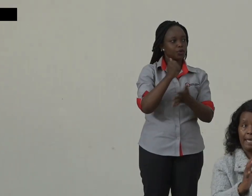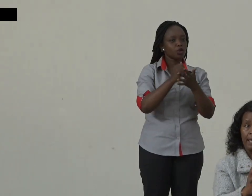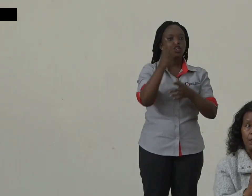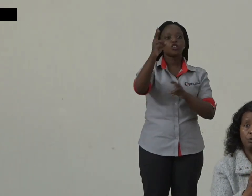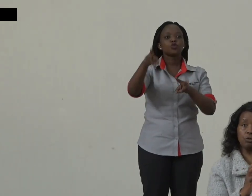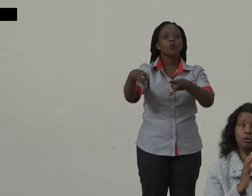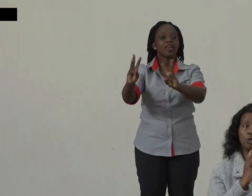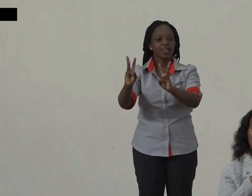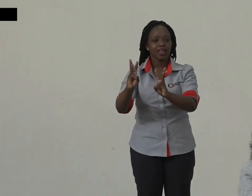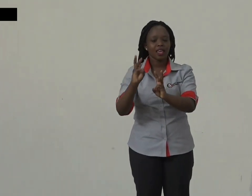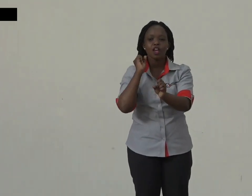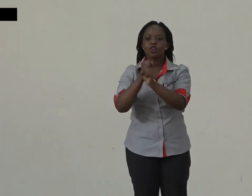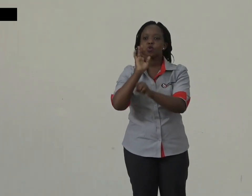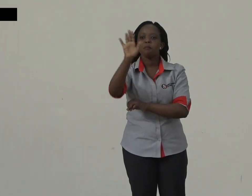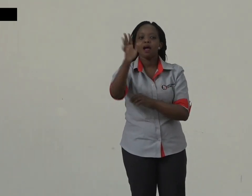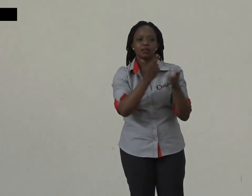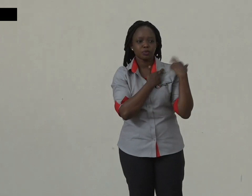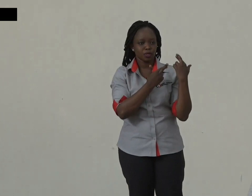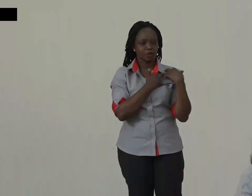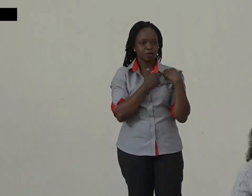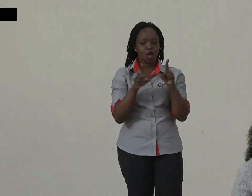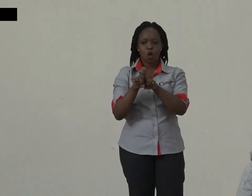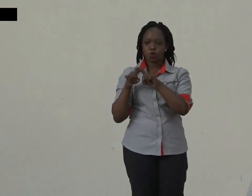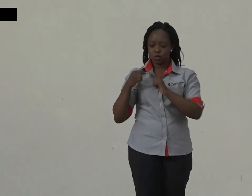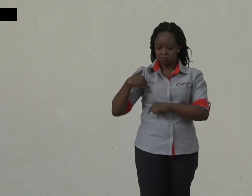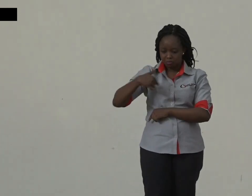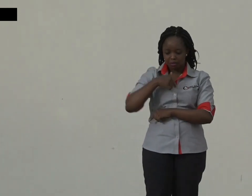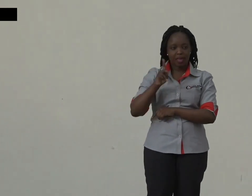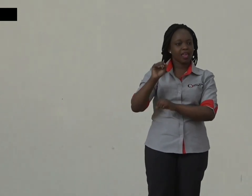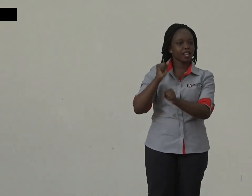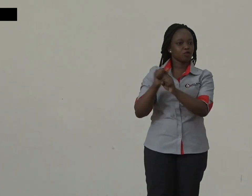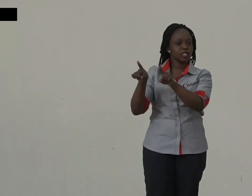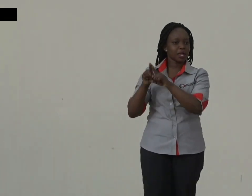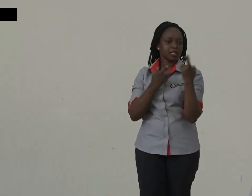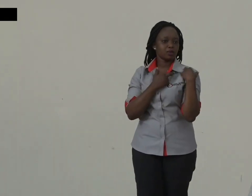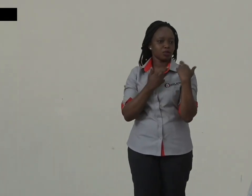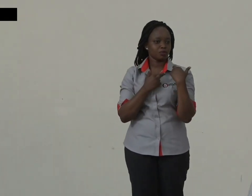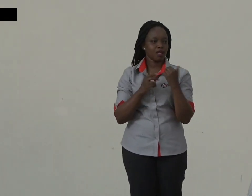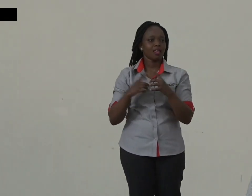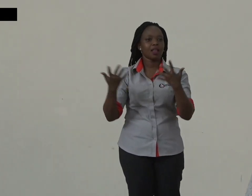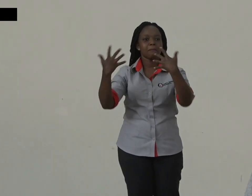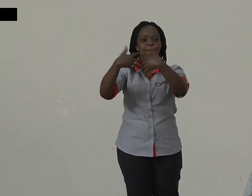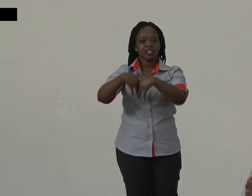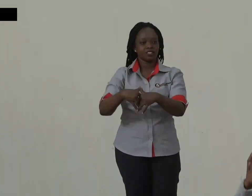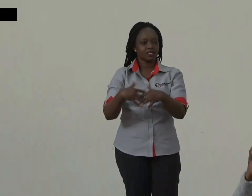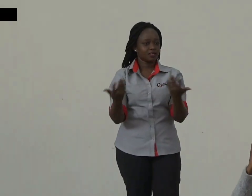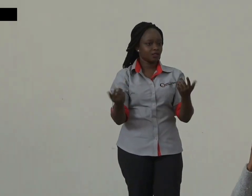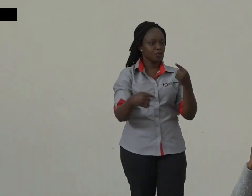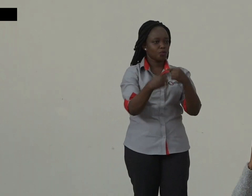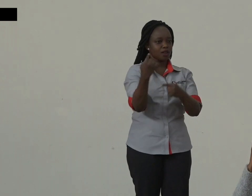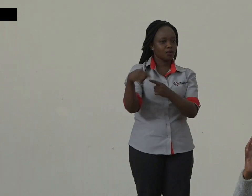two-way. You do your part, and KRA will do its part. Then